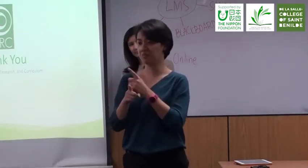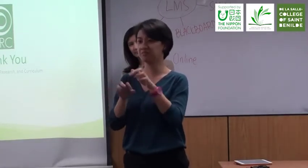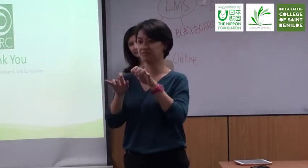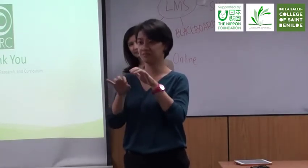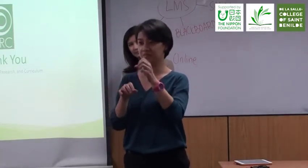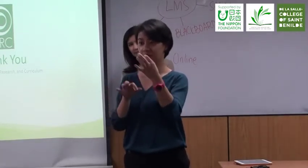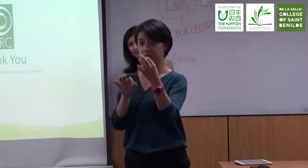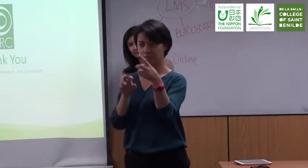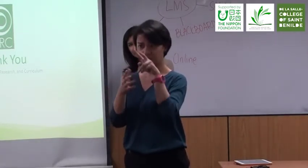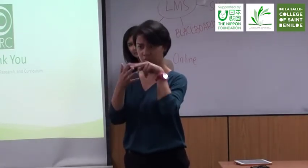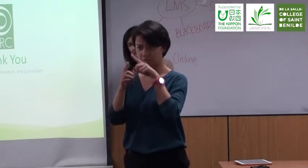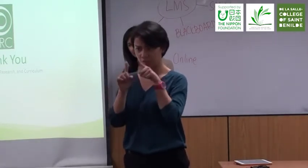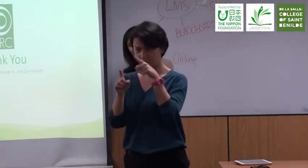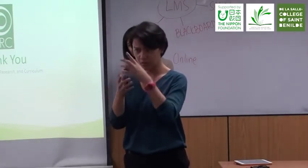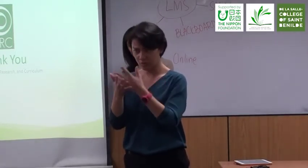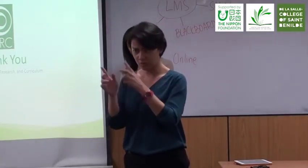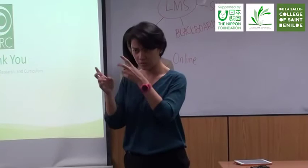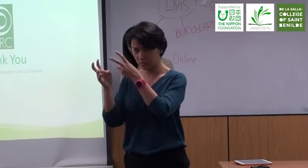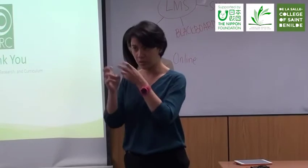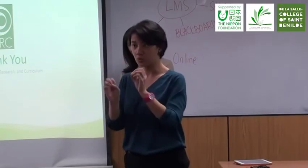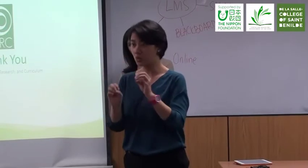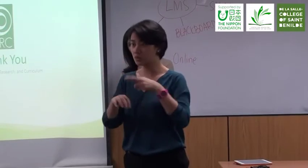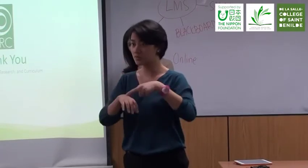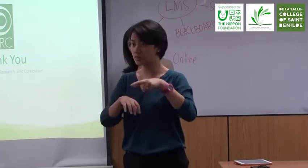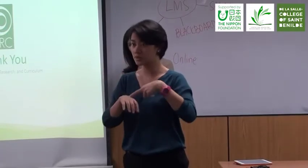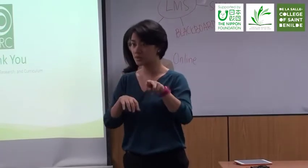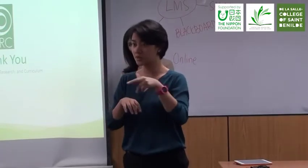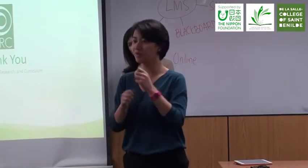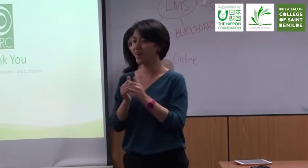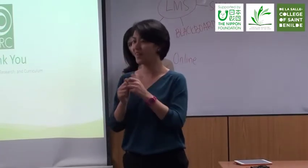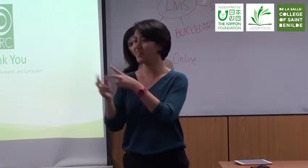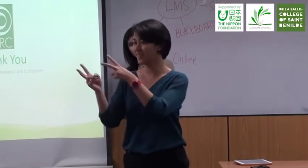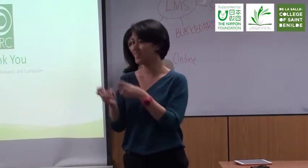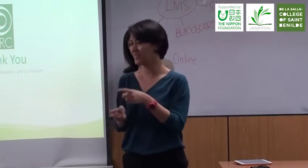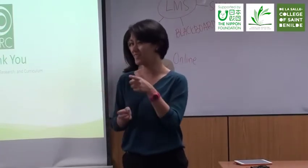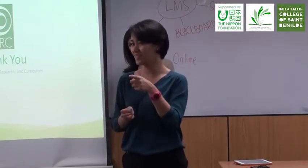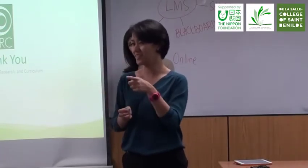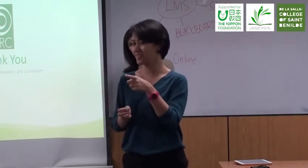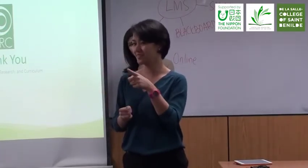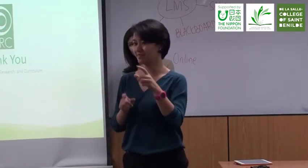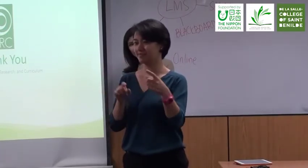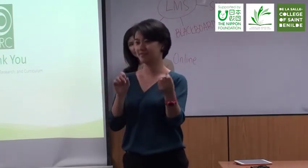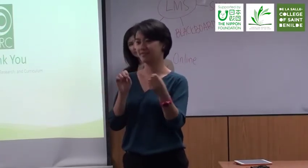construct their sentences and when I explain it, they answer back.